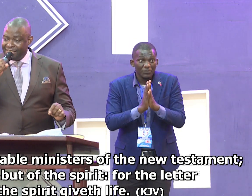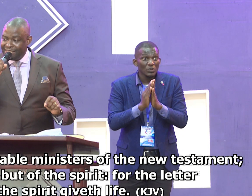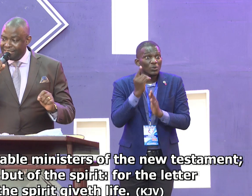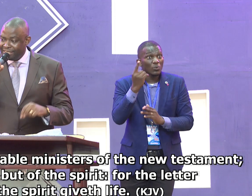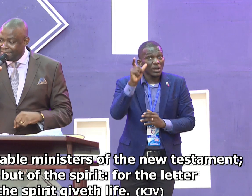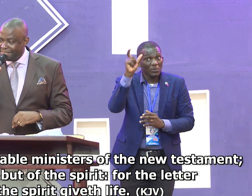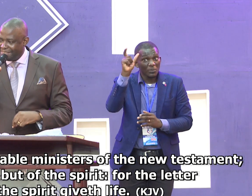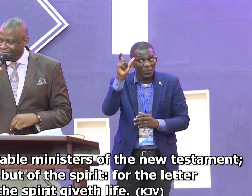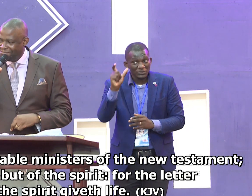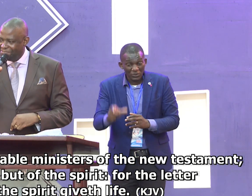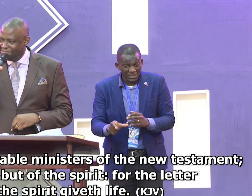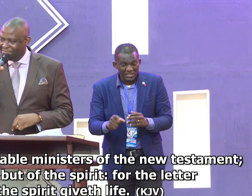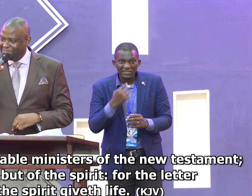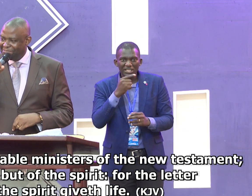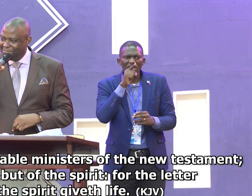prayer.